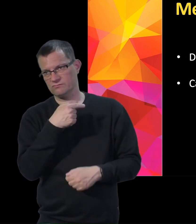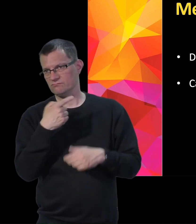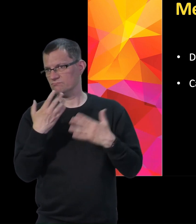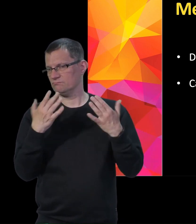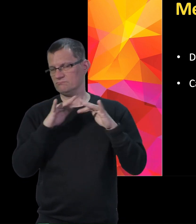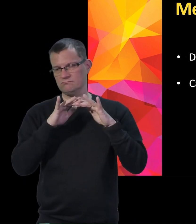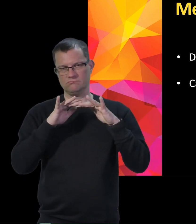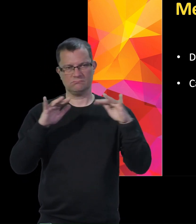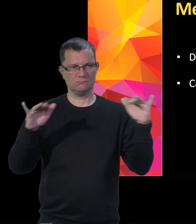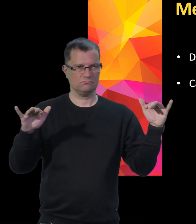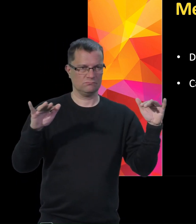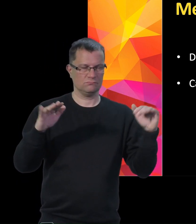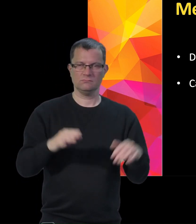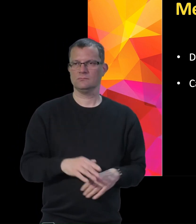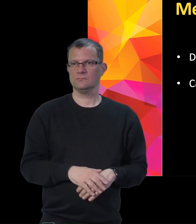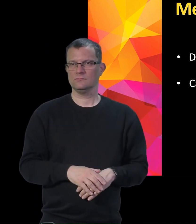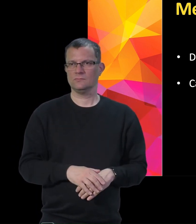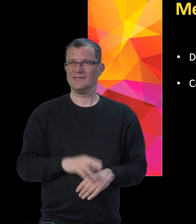experiences with the products.